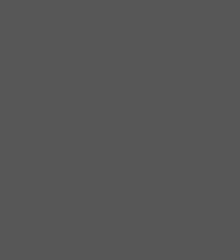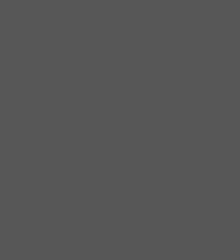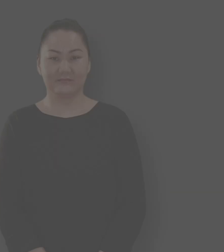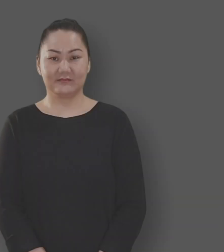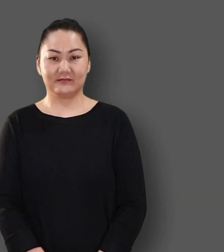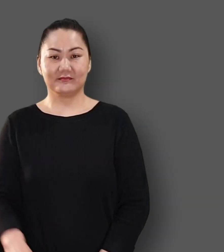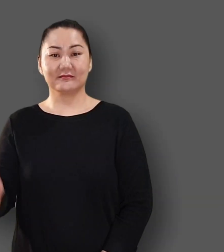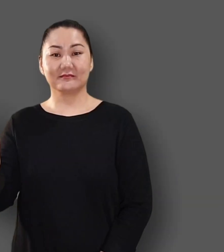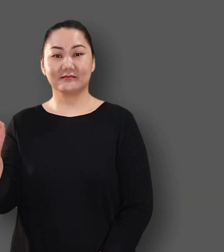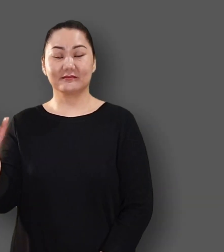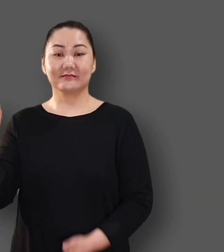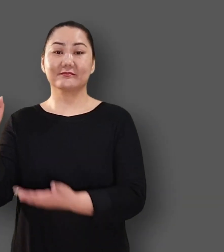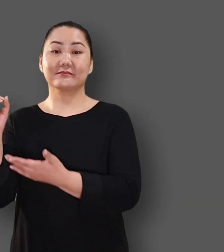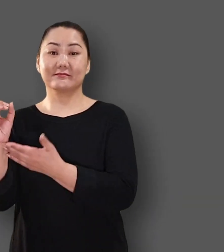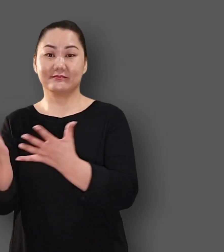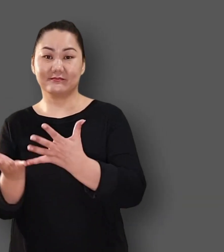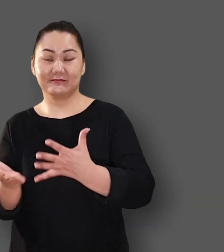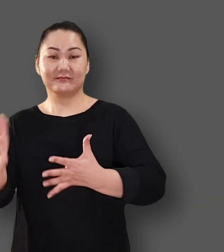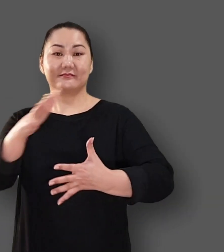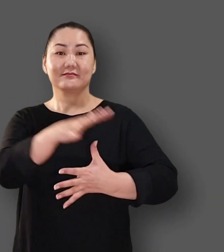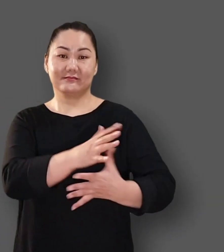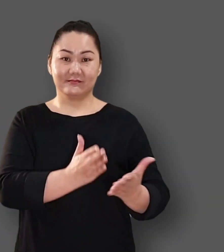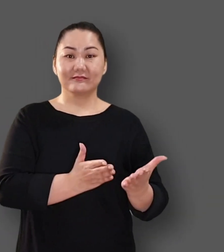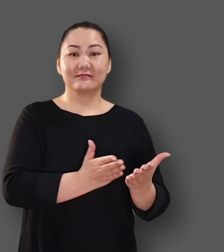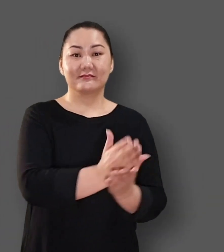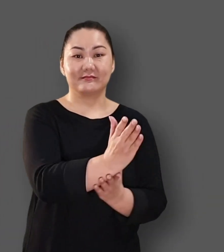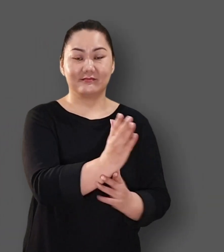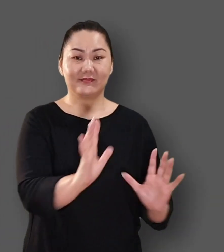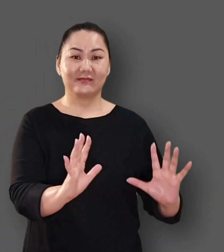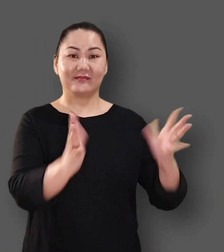Our priority areas: livelihoods.